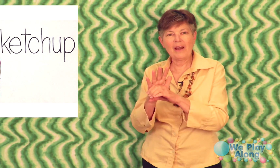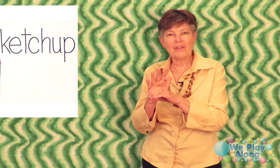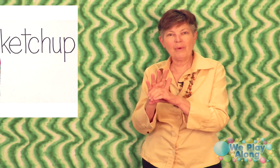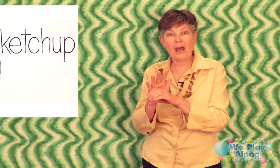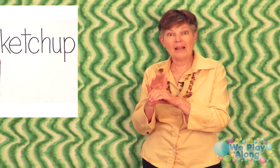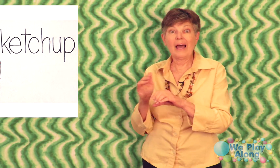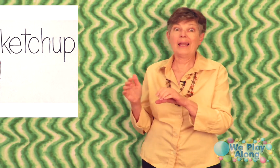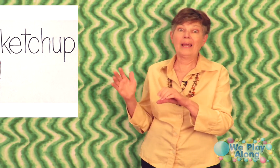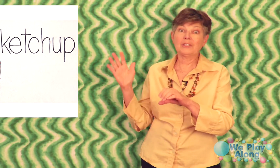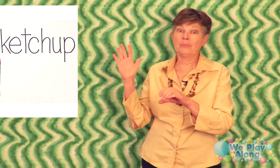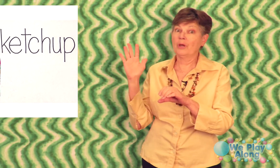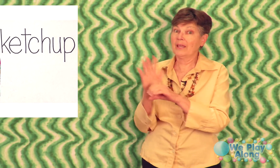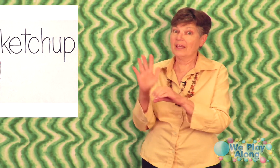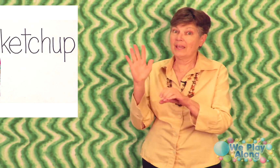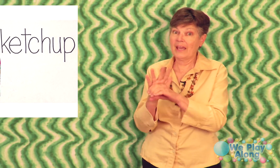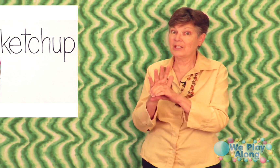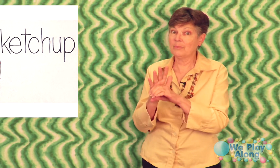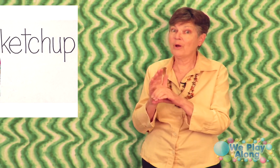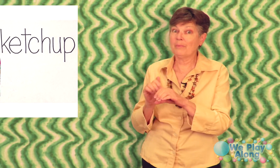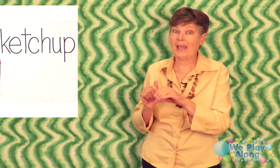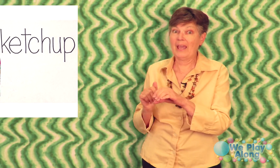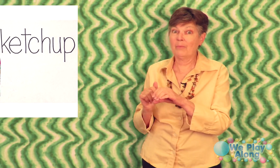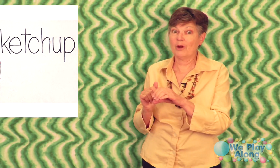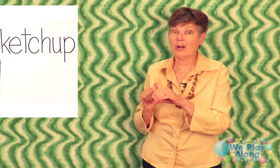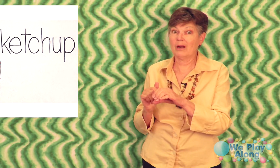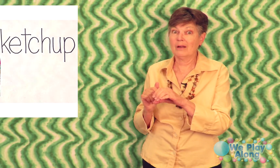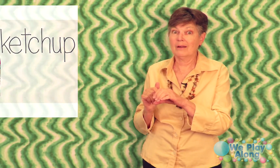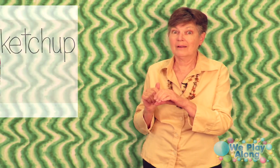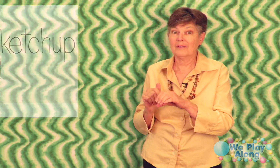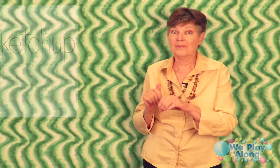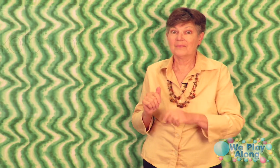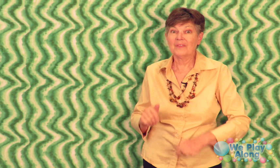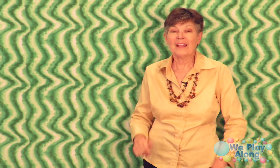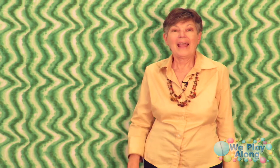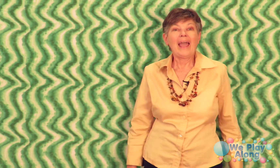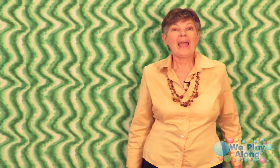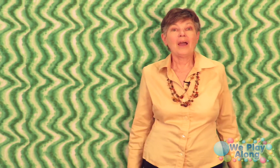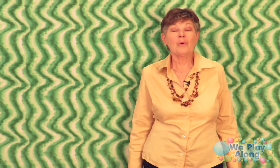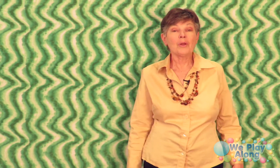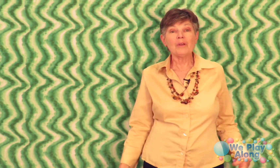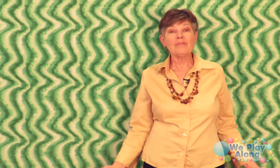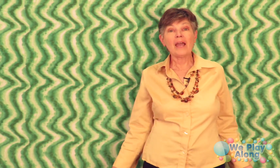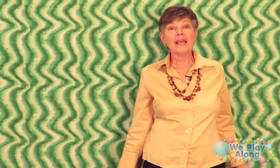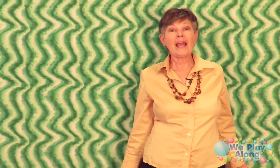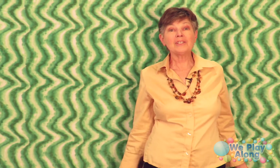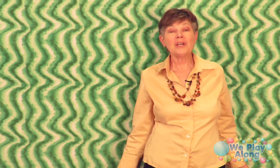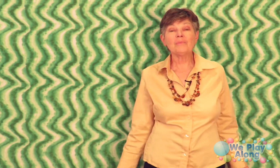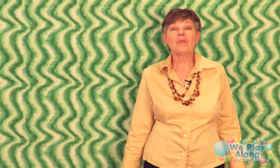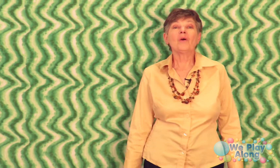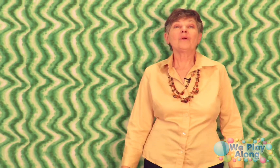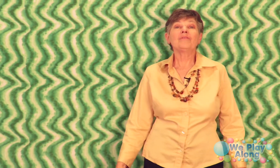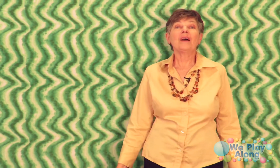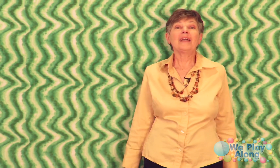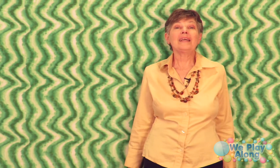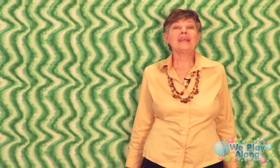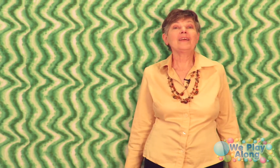of the bottle. I like to put ketchup on my hamburger. And where do we find ketchup? We find it in